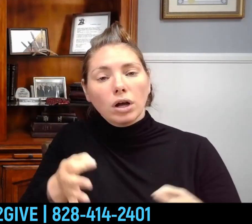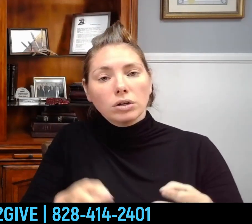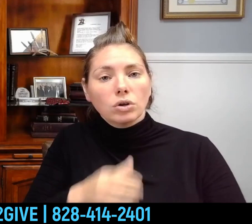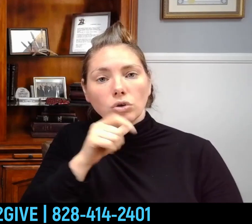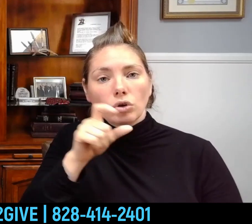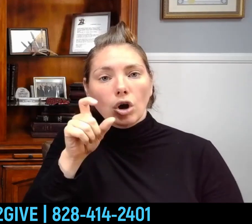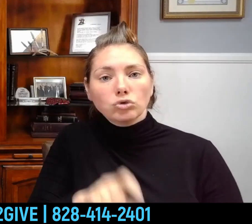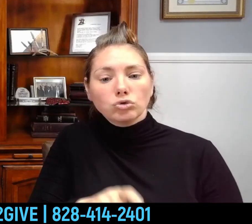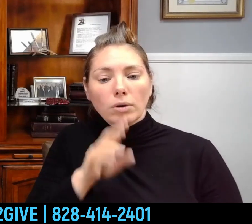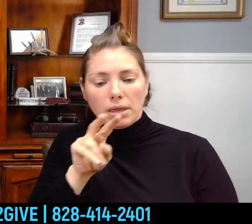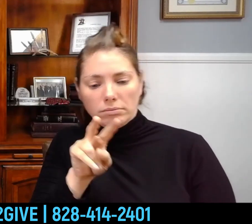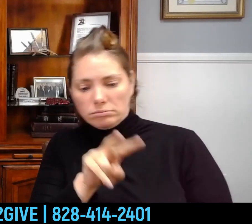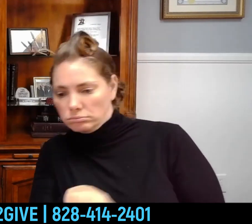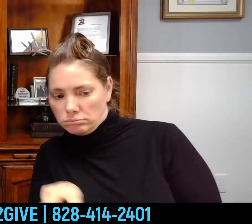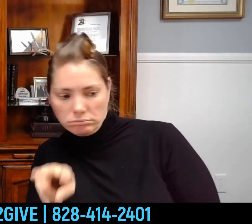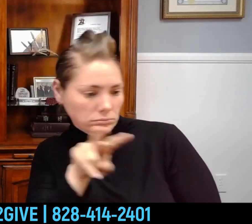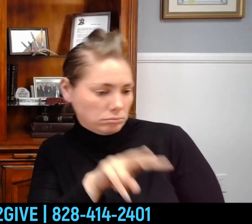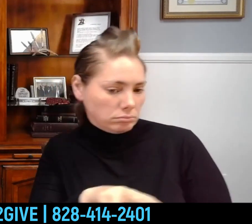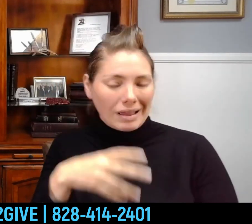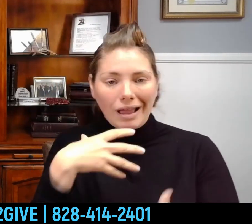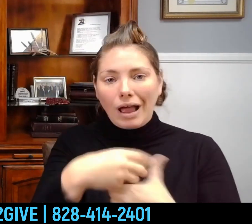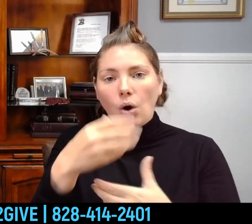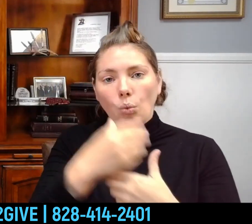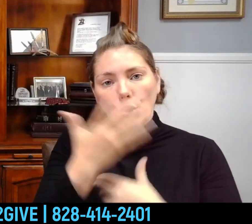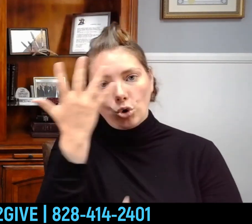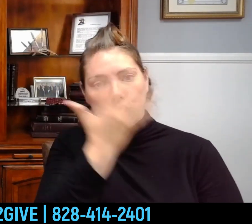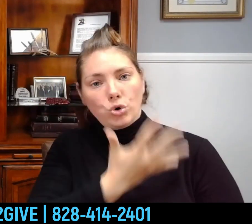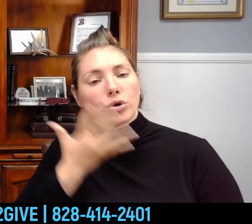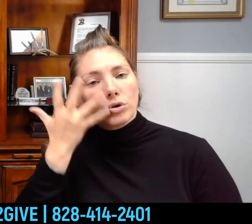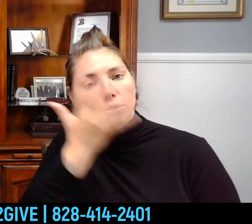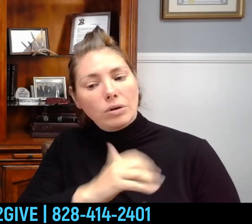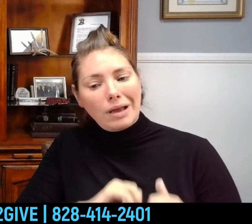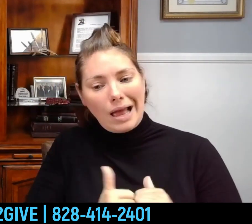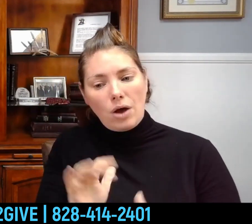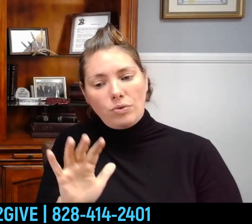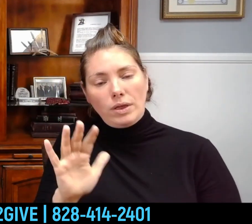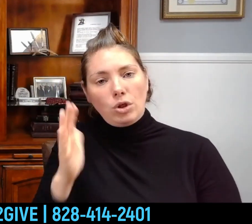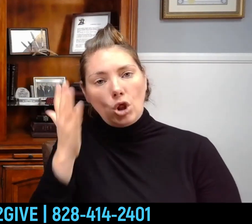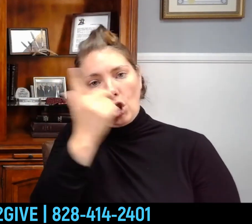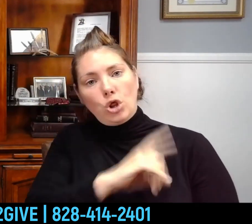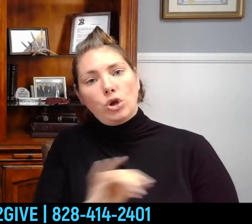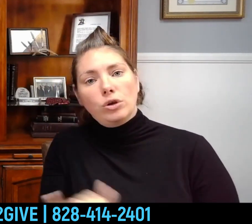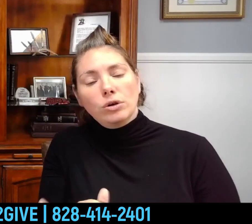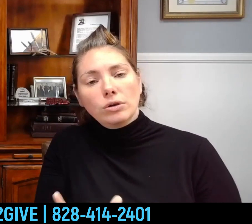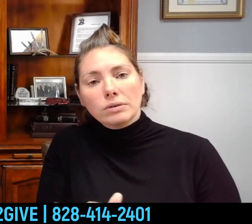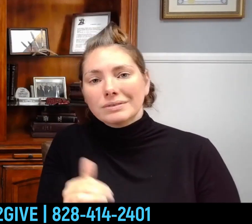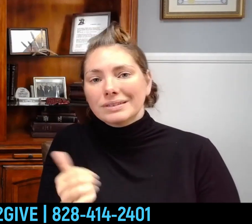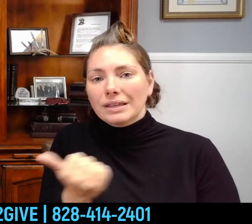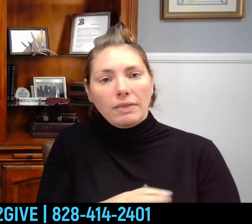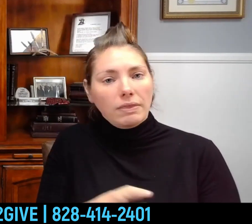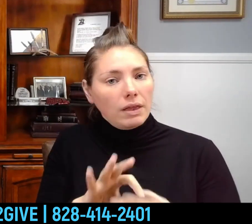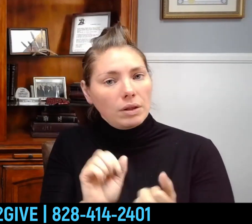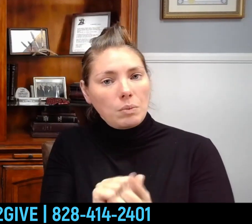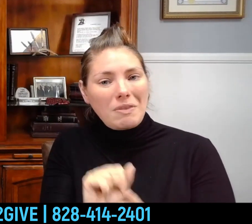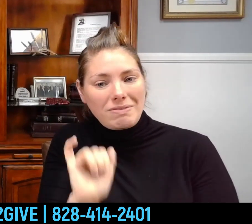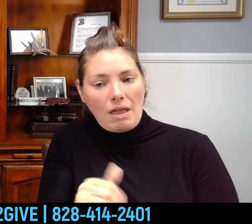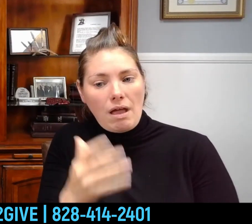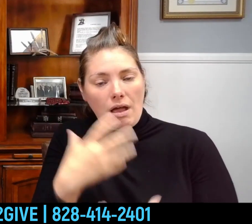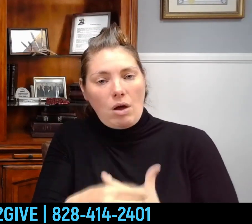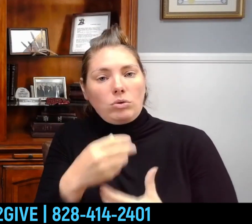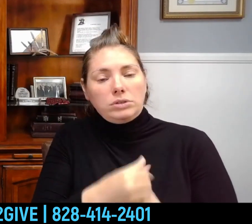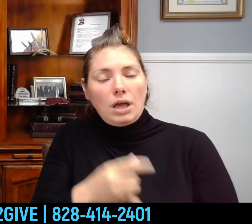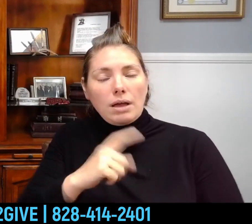not be looking on the outward appearance, not be looking on how they look and anything related to that matter, but